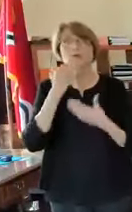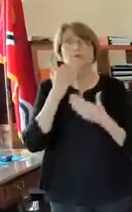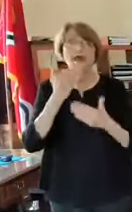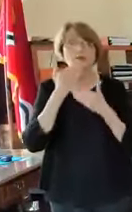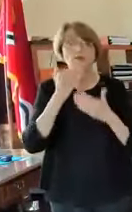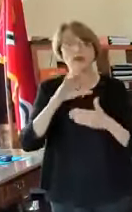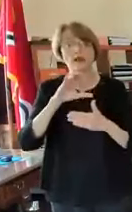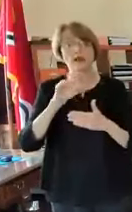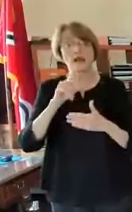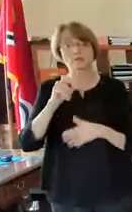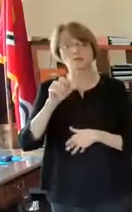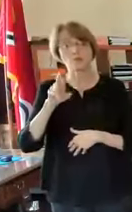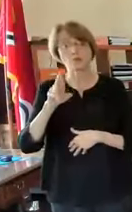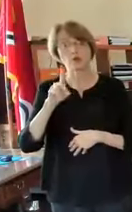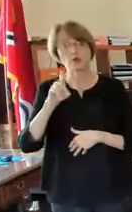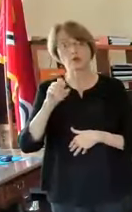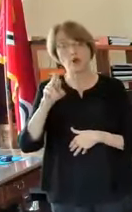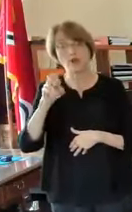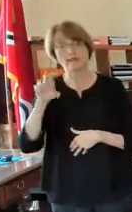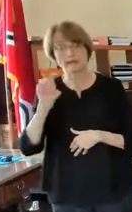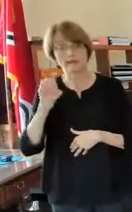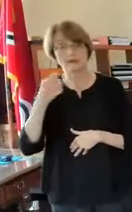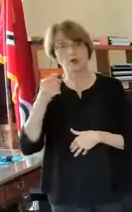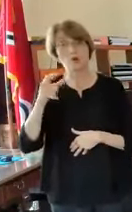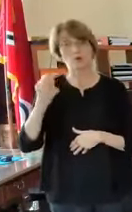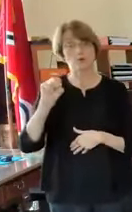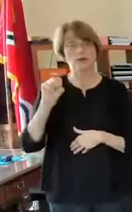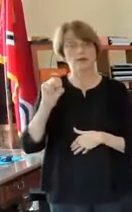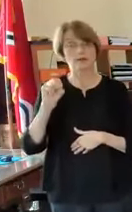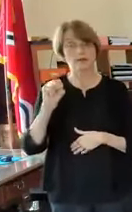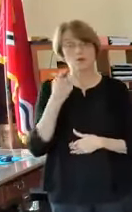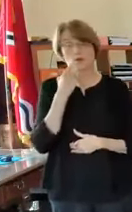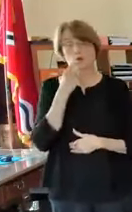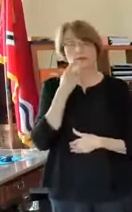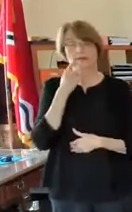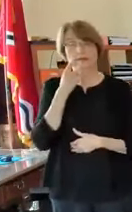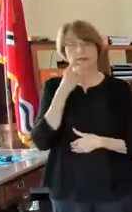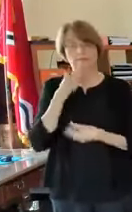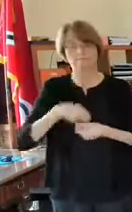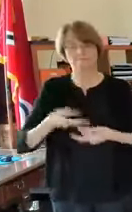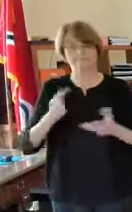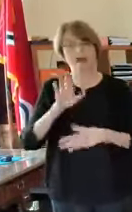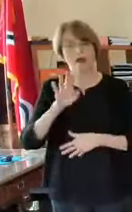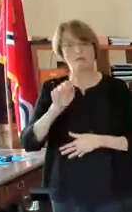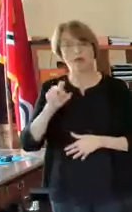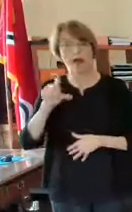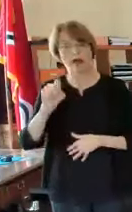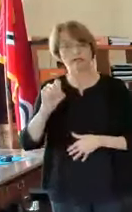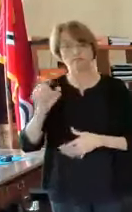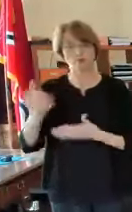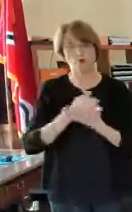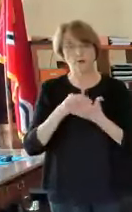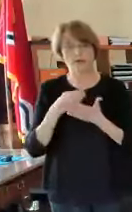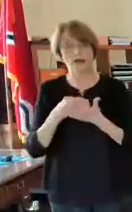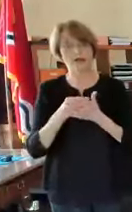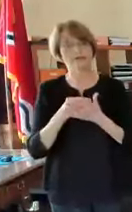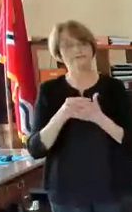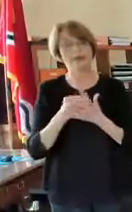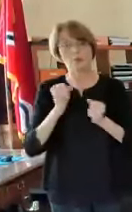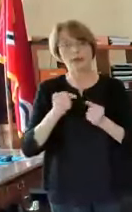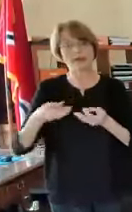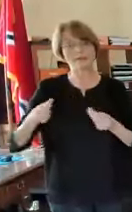to Comptroller Darlene Green, who recently got the bonds issued so that we could spend, it's up to $6